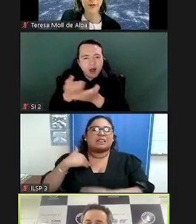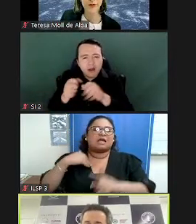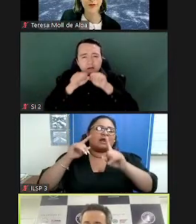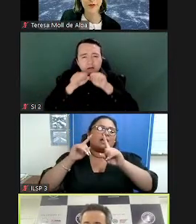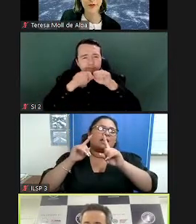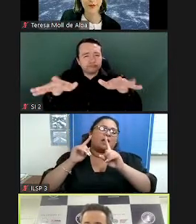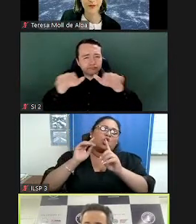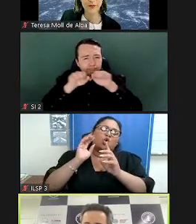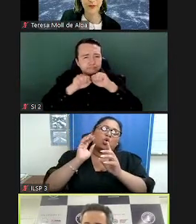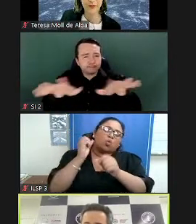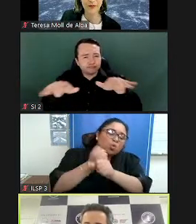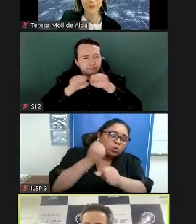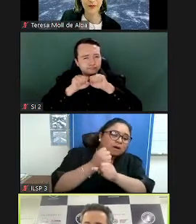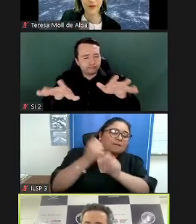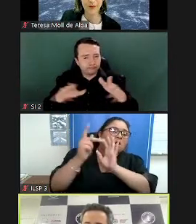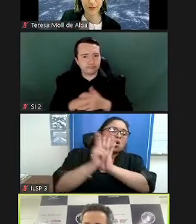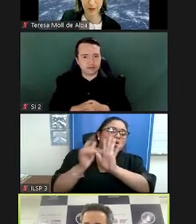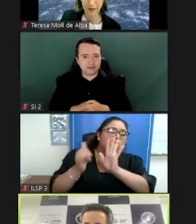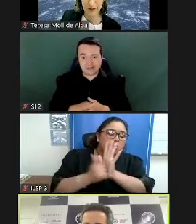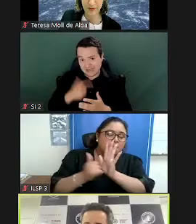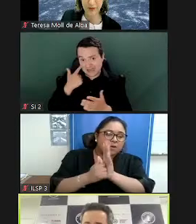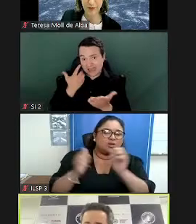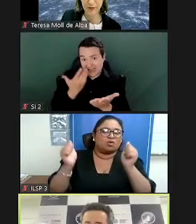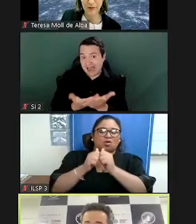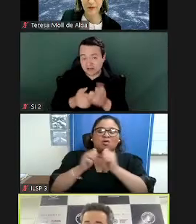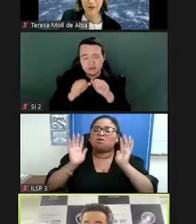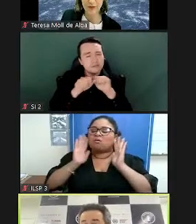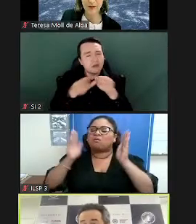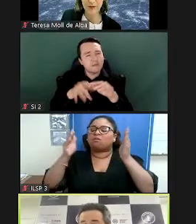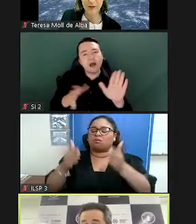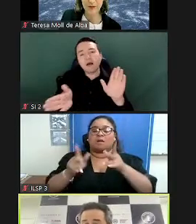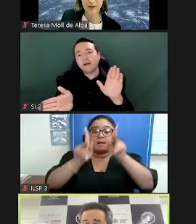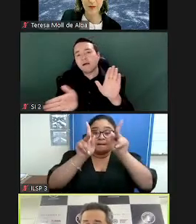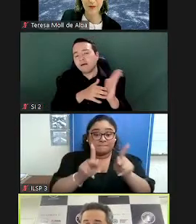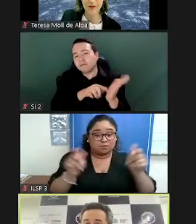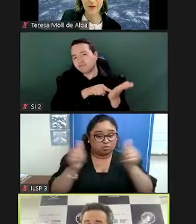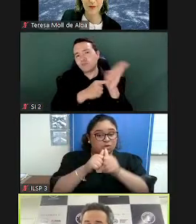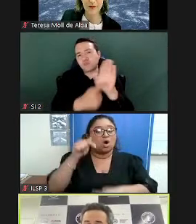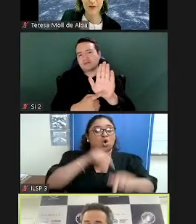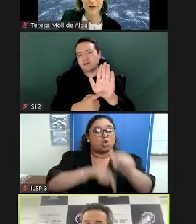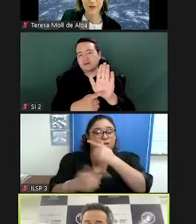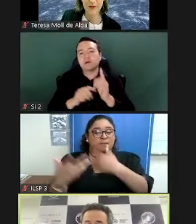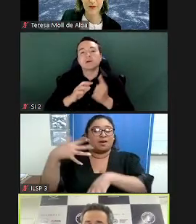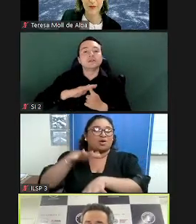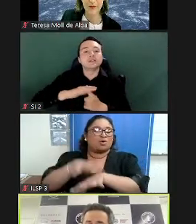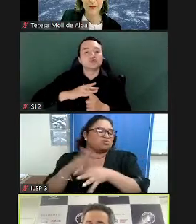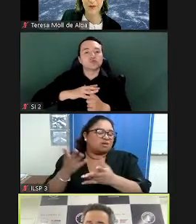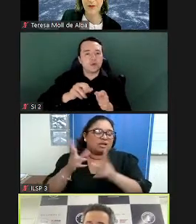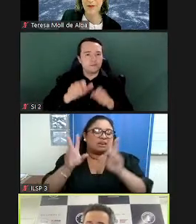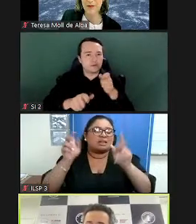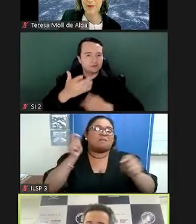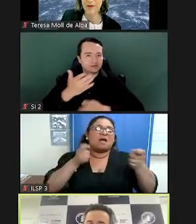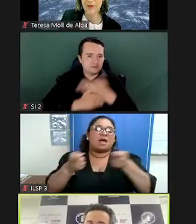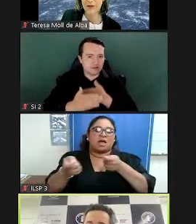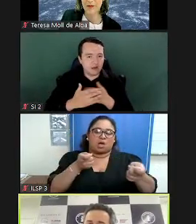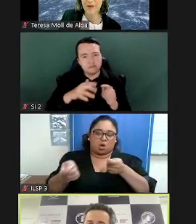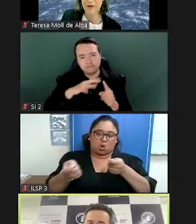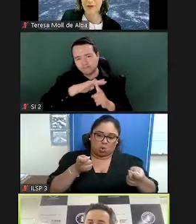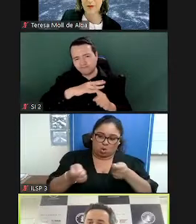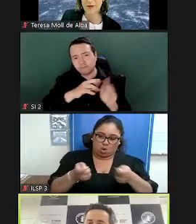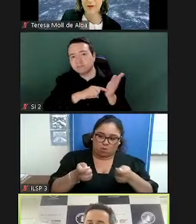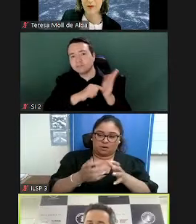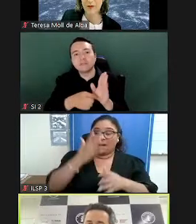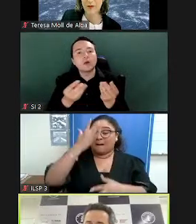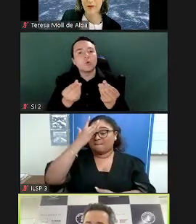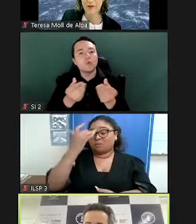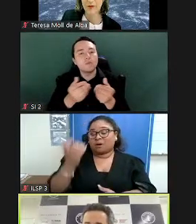would generate a debate regarding the situation of persons with disability economic inclusion of these